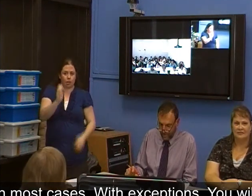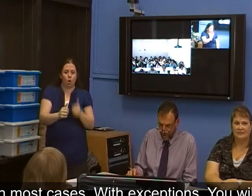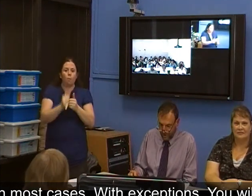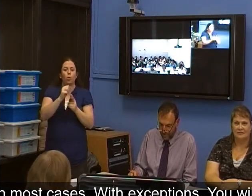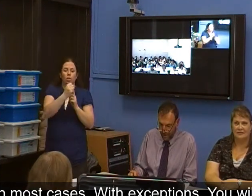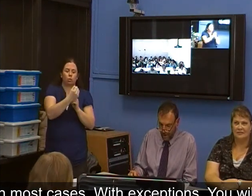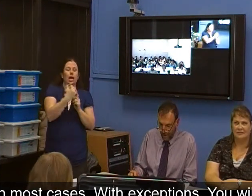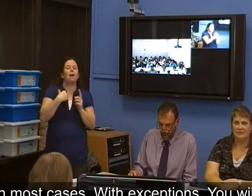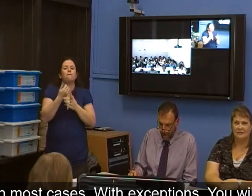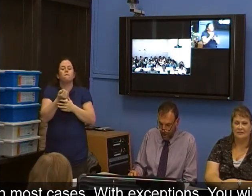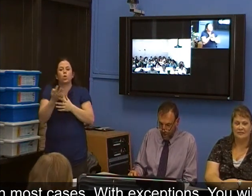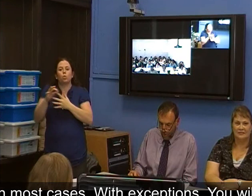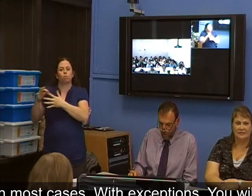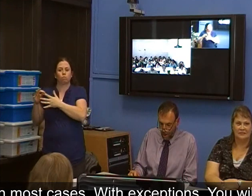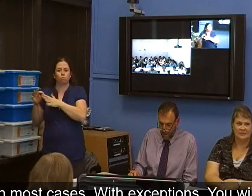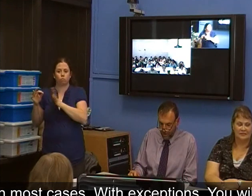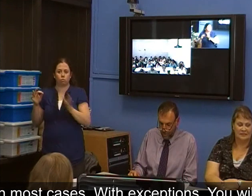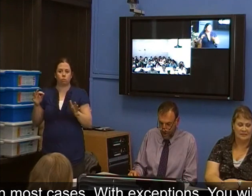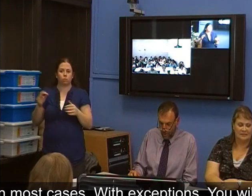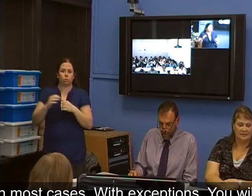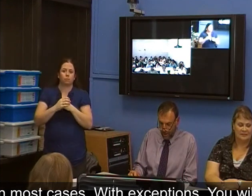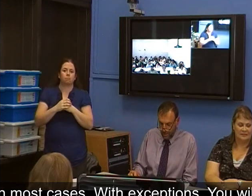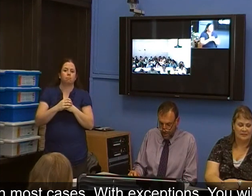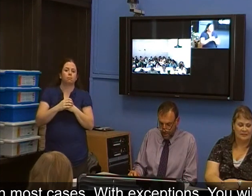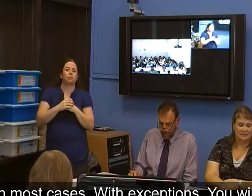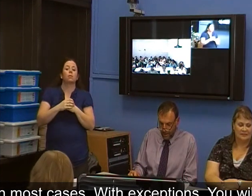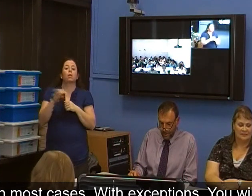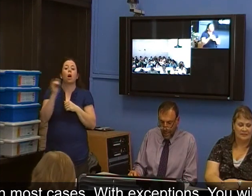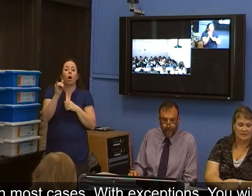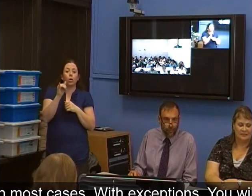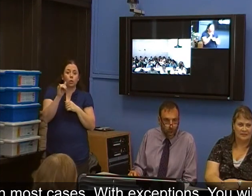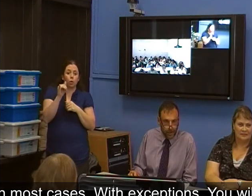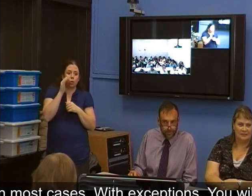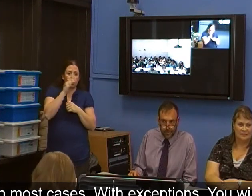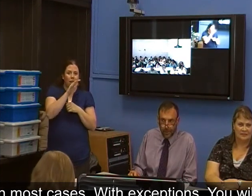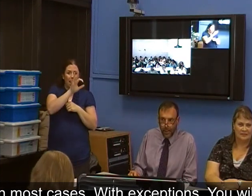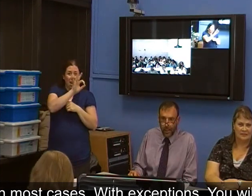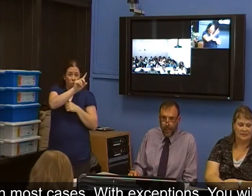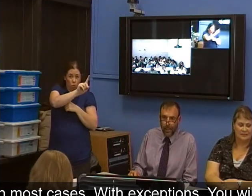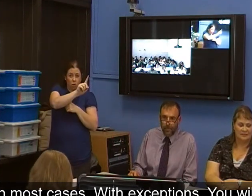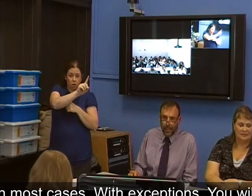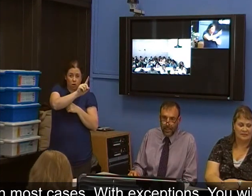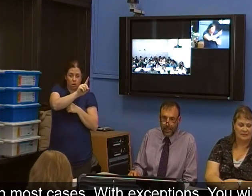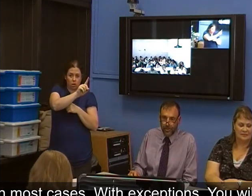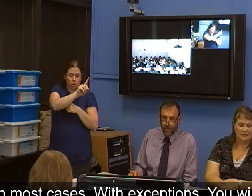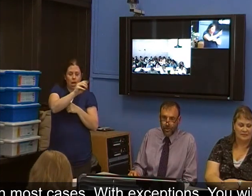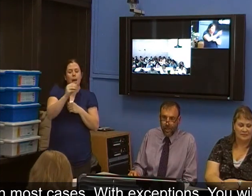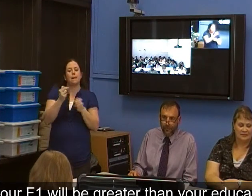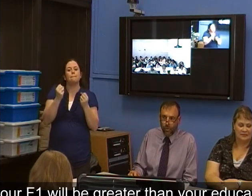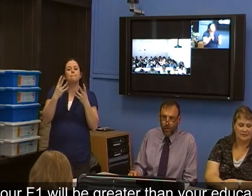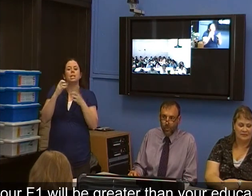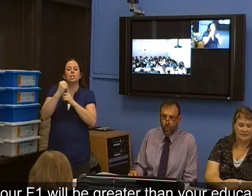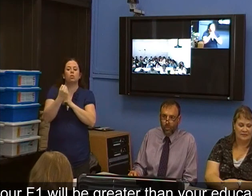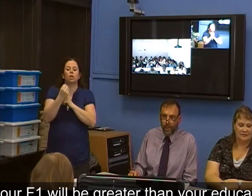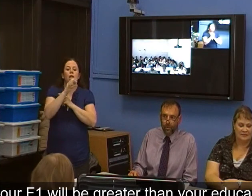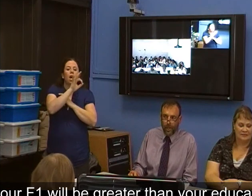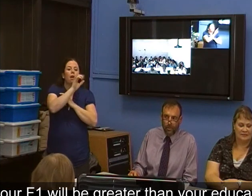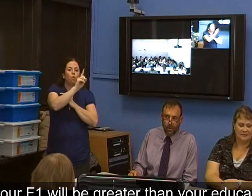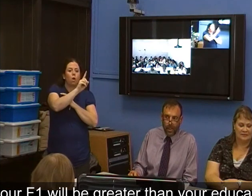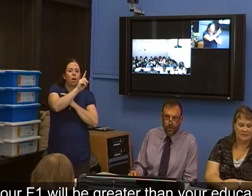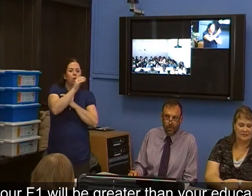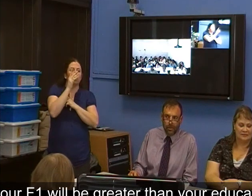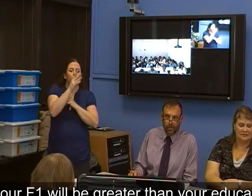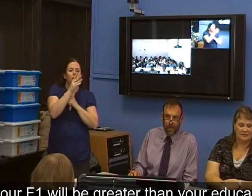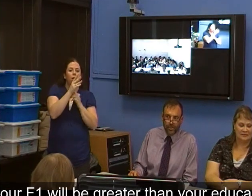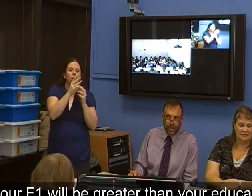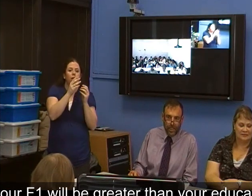exceptions. You will also be doing F1. And in many cases, your F1 will be greater than